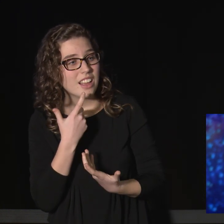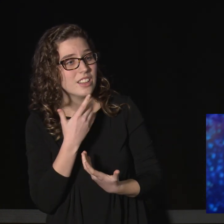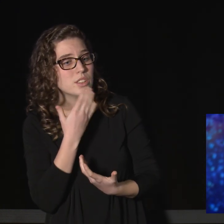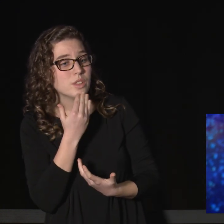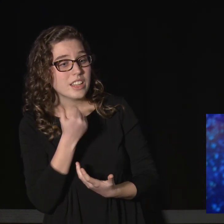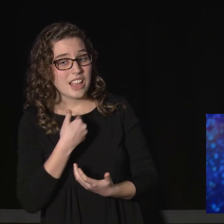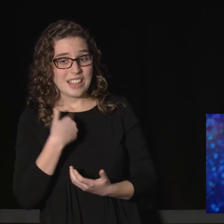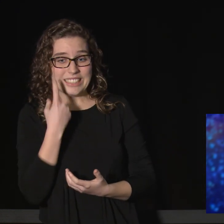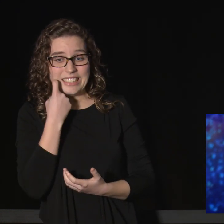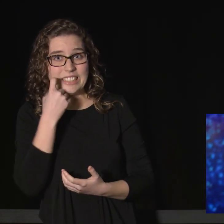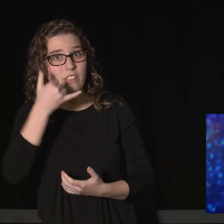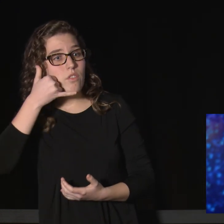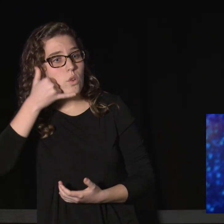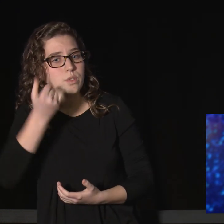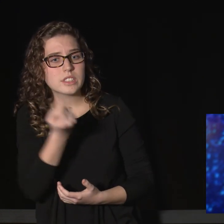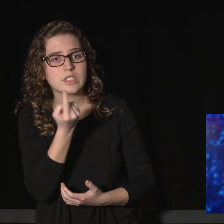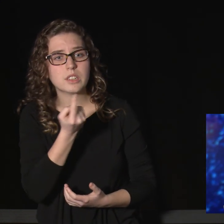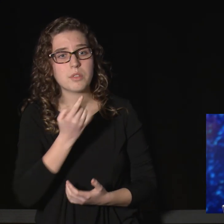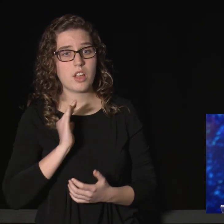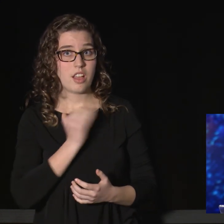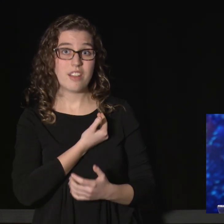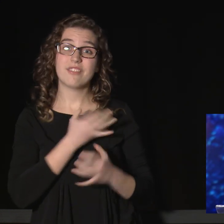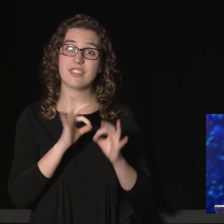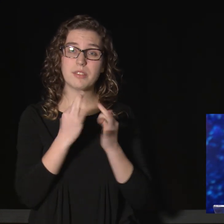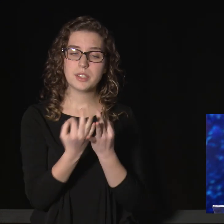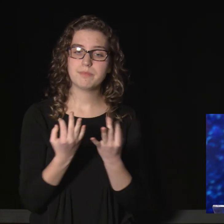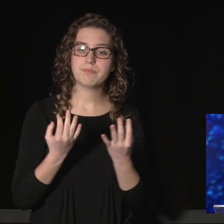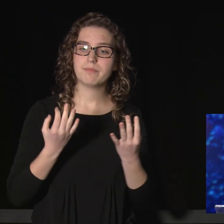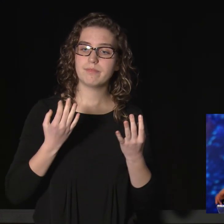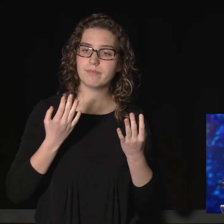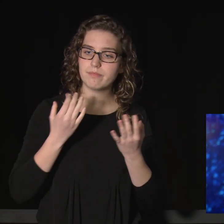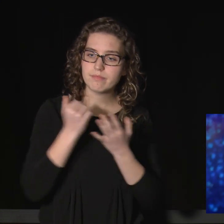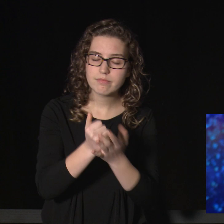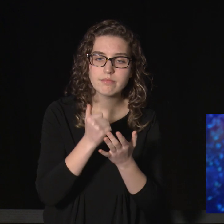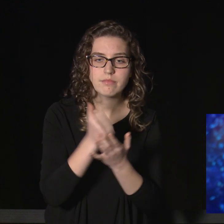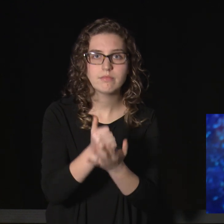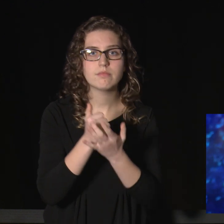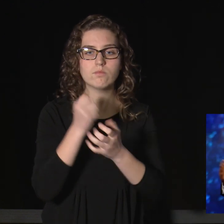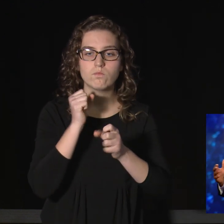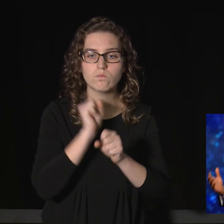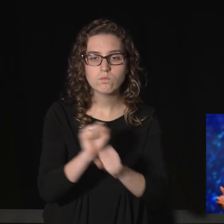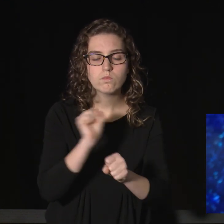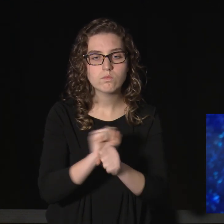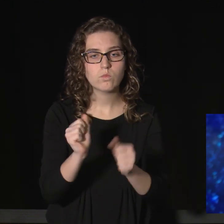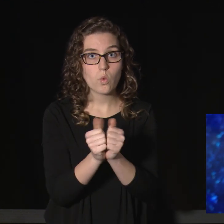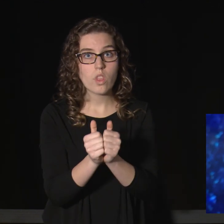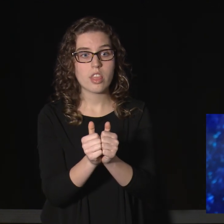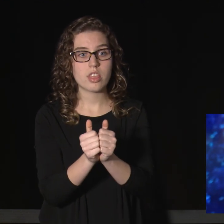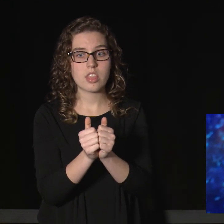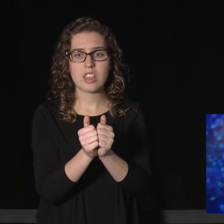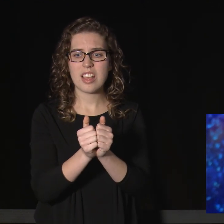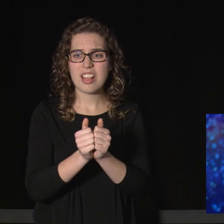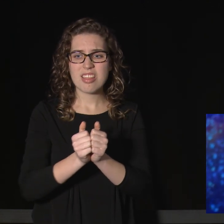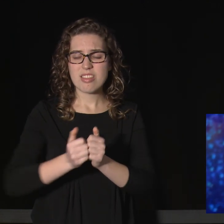the phone with so-and-so, someone that our family has been ministering to, that we've been working with. I was on the phone for the